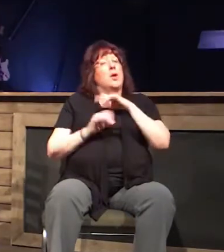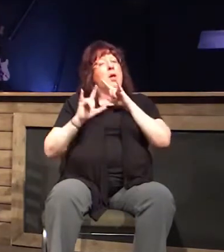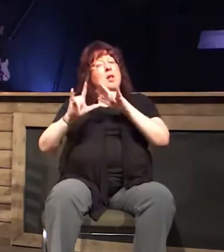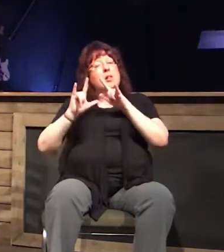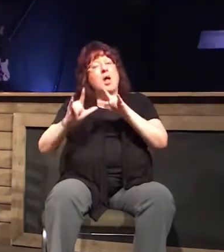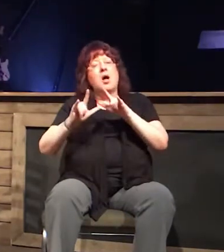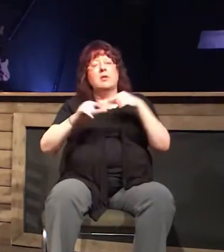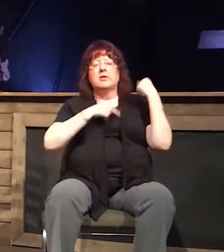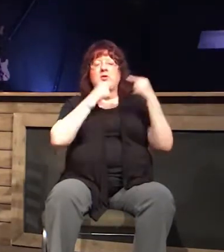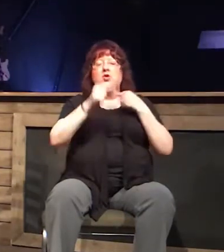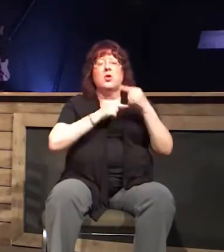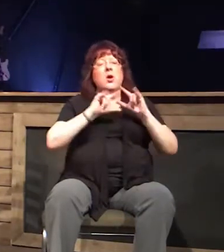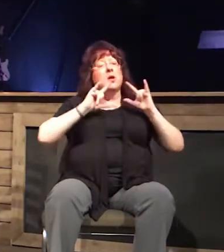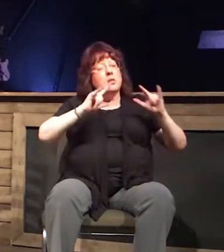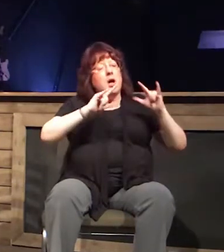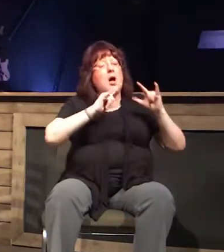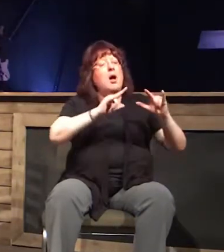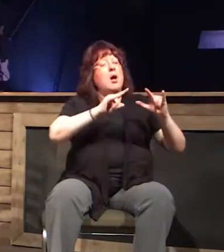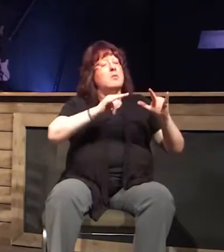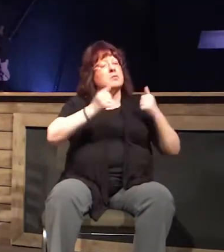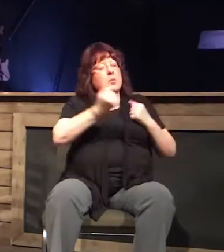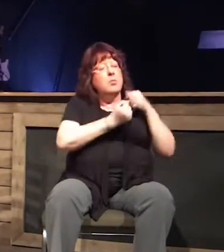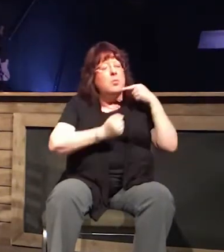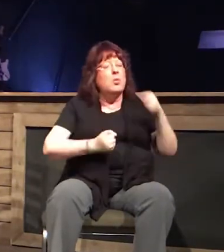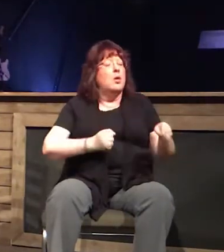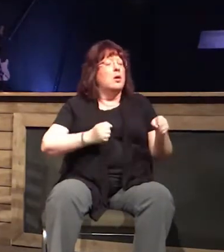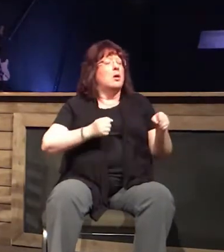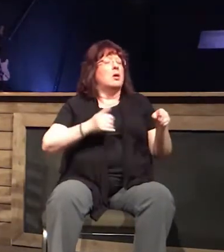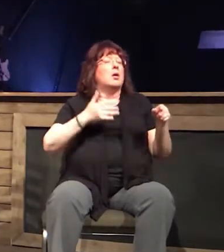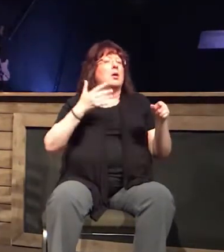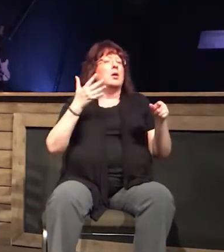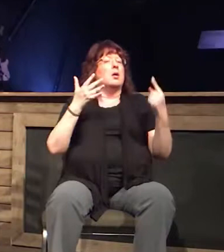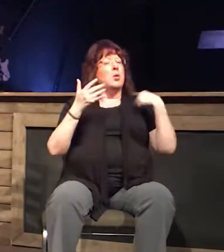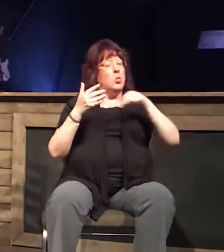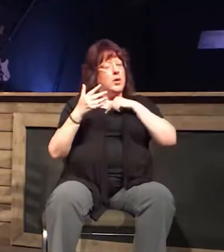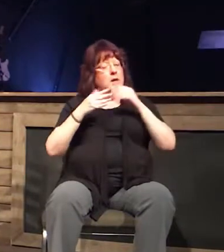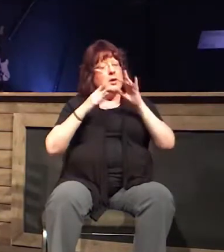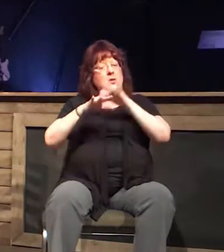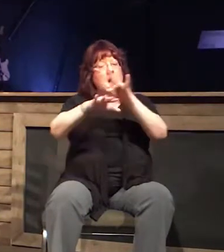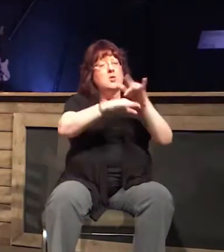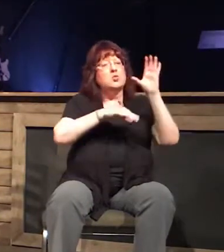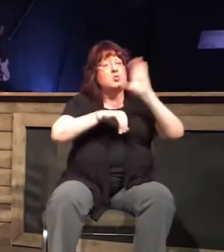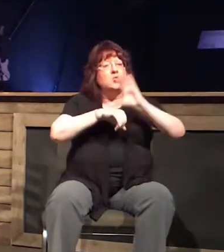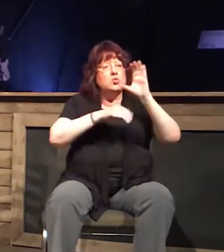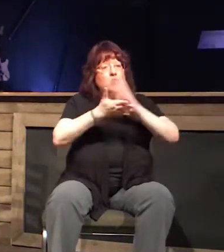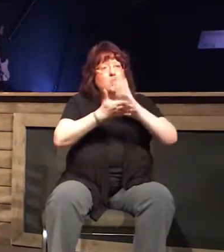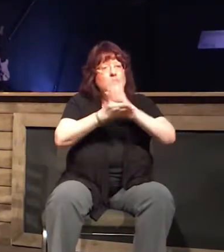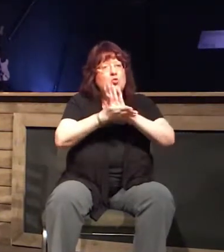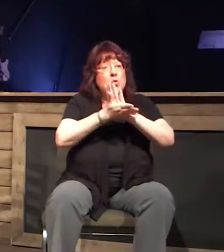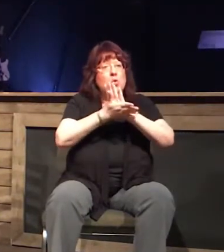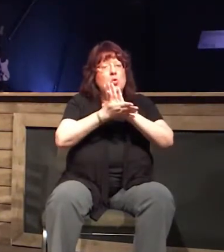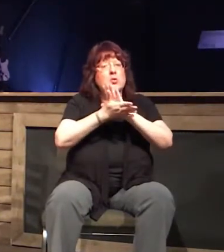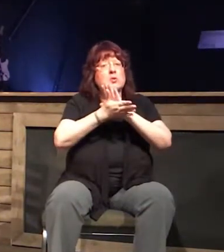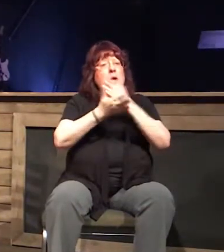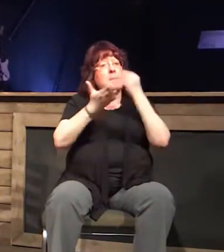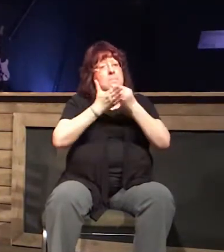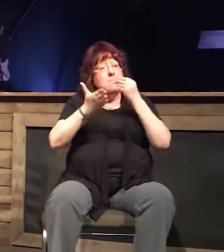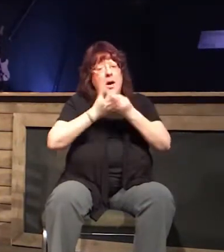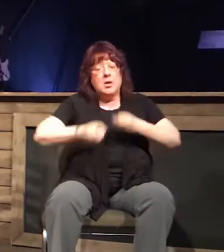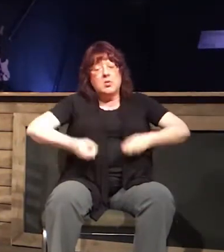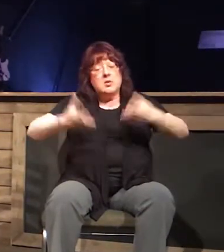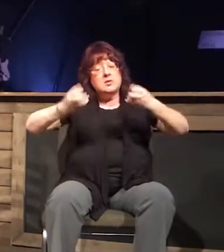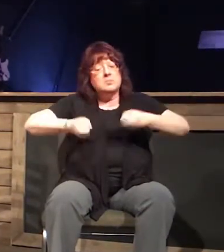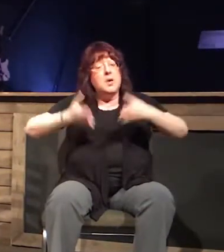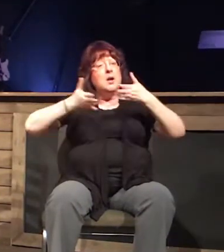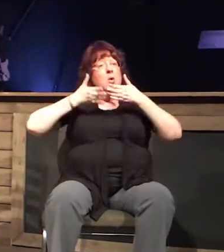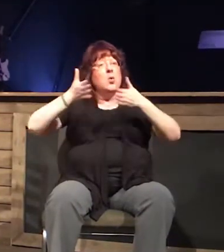this generation like never before. We're going to be there for this generation like never before. We're going to reach out to schools like never before. Amen. We're going to spend money in ways we never